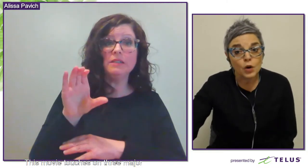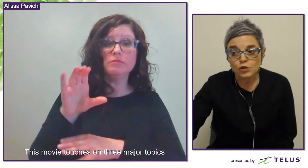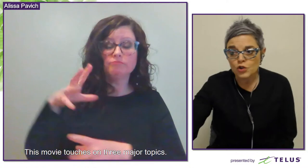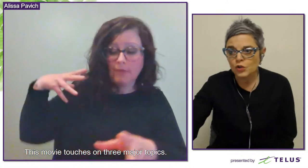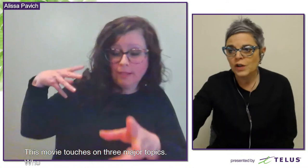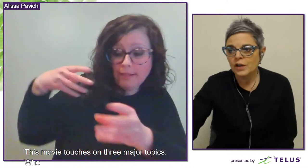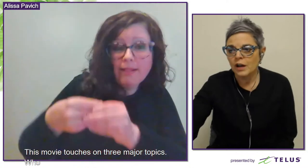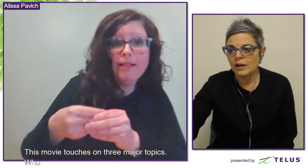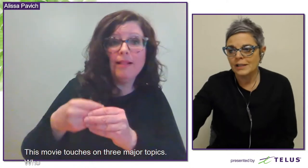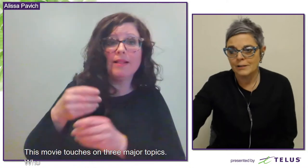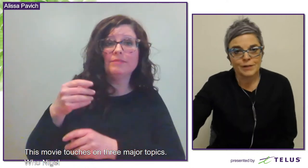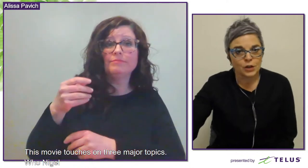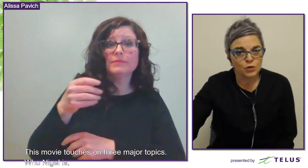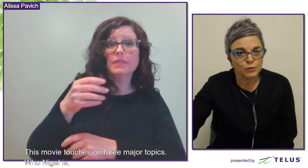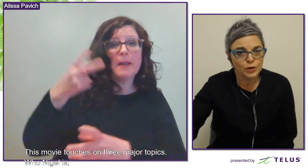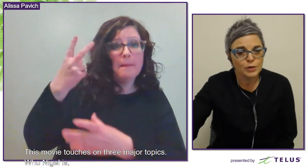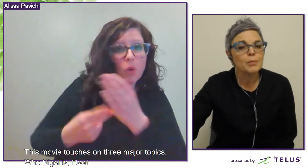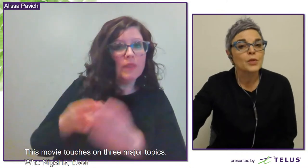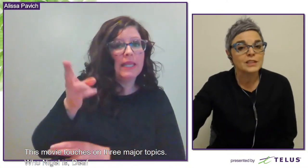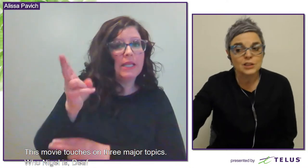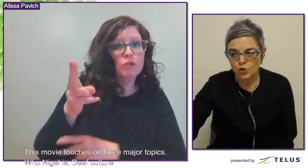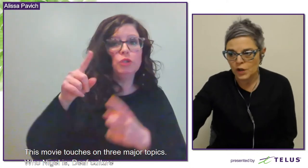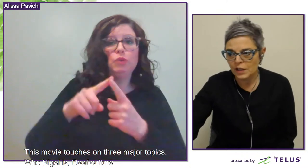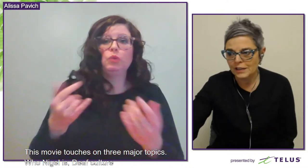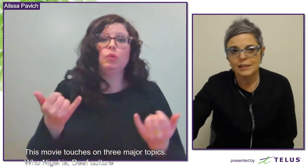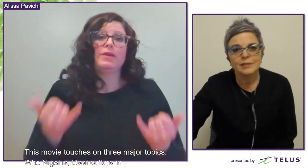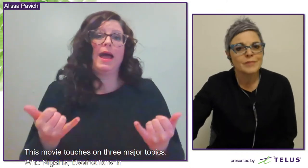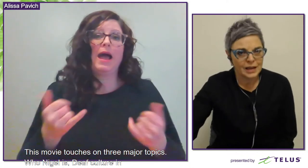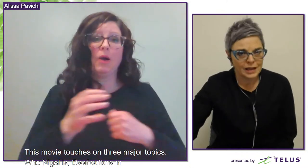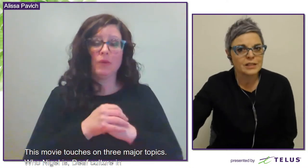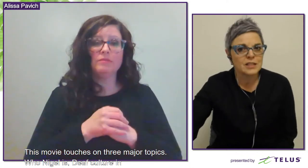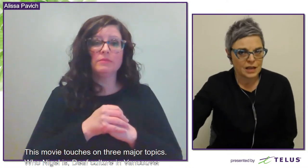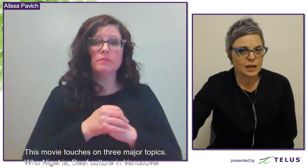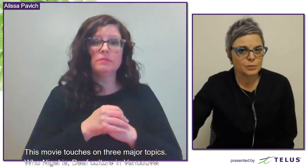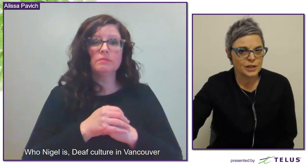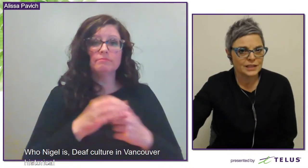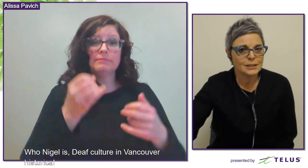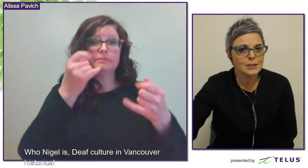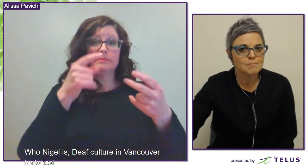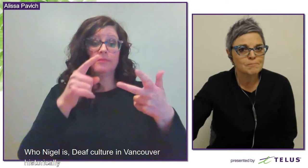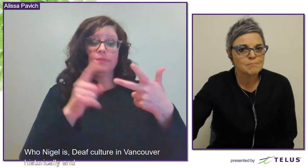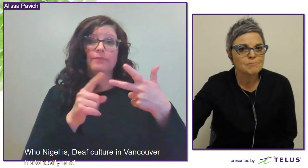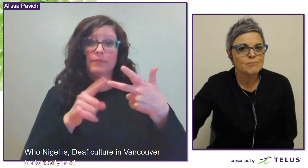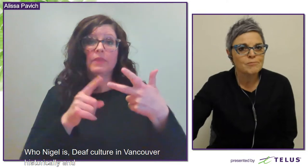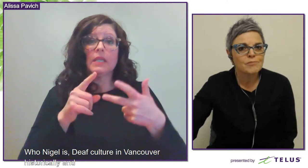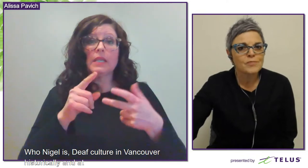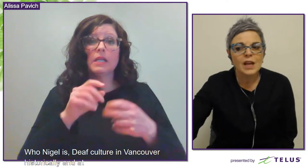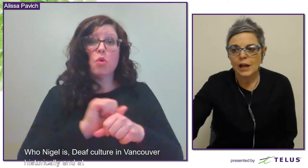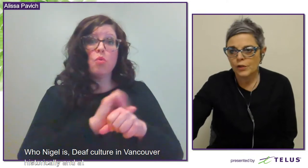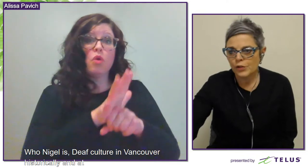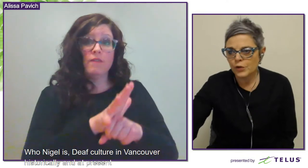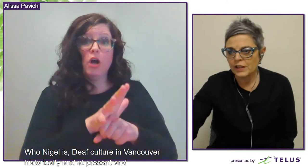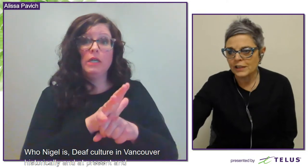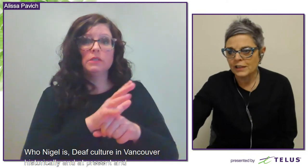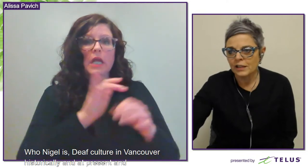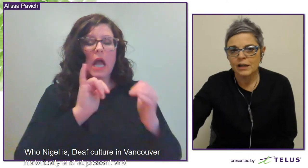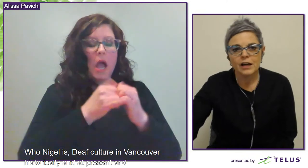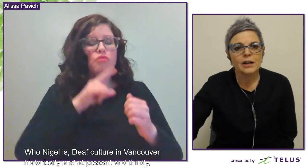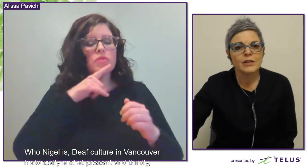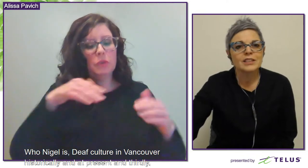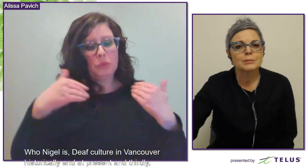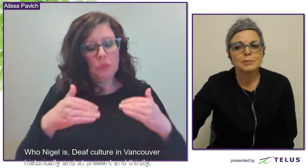deaf culture in Vancouver, both historically and at present. And